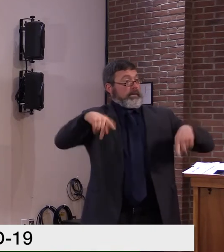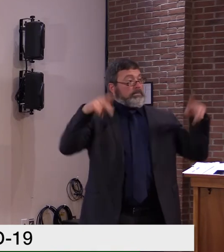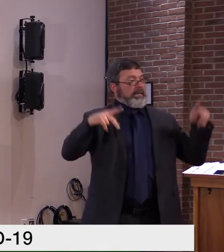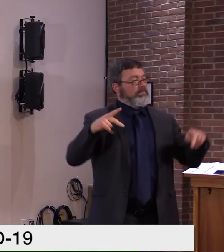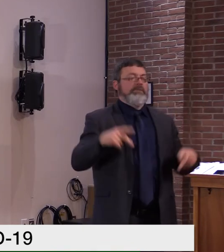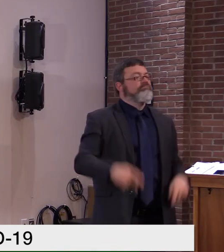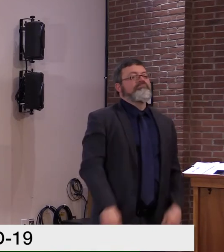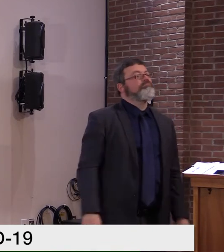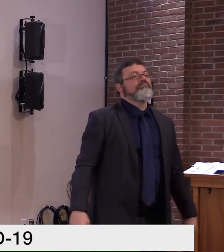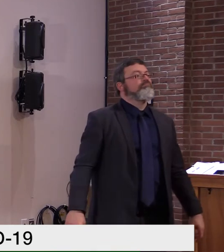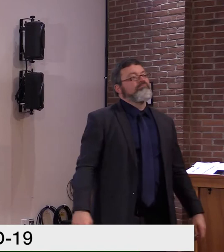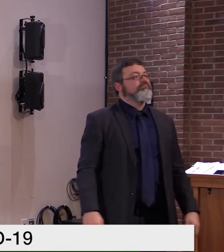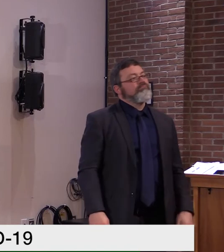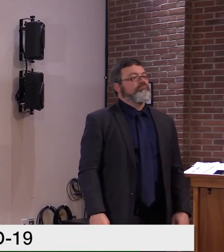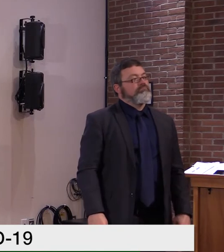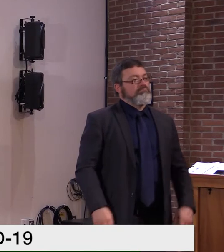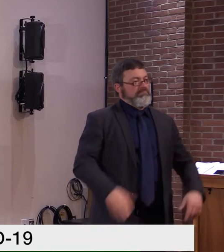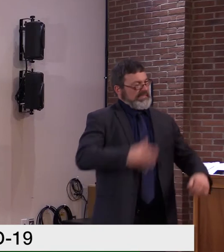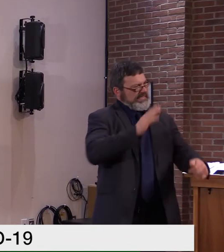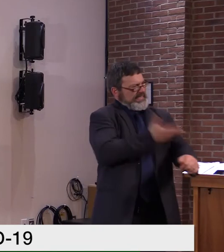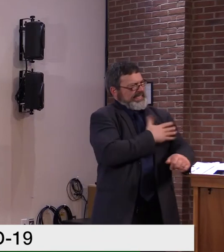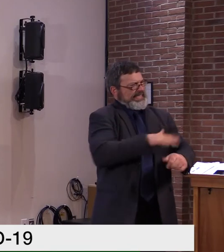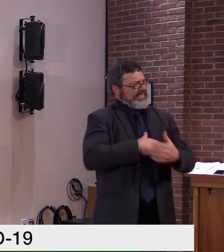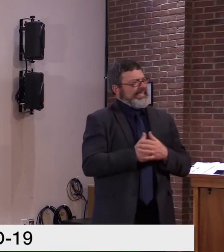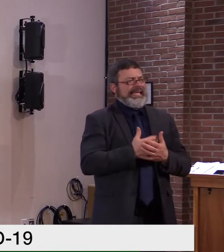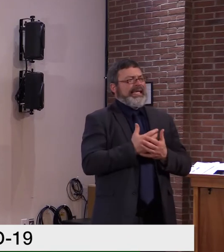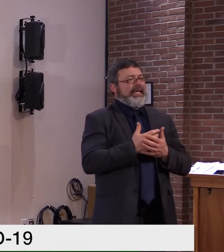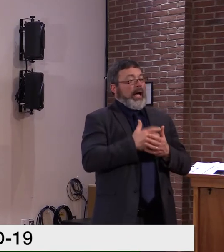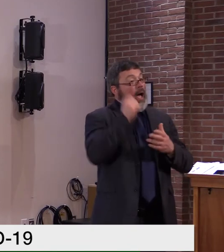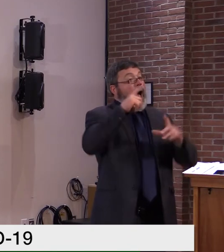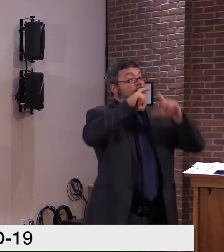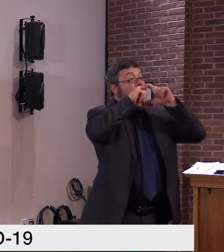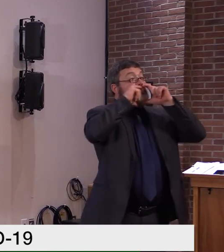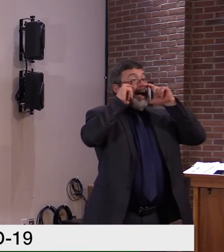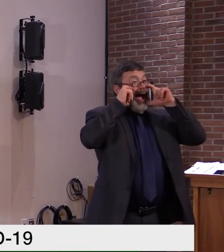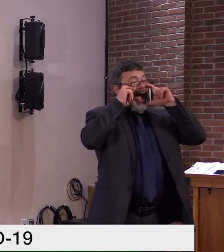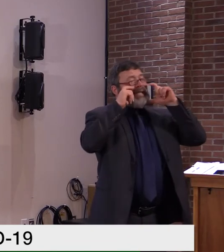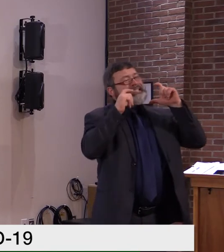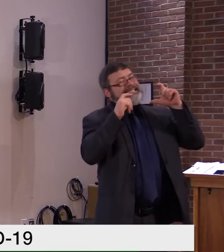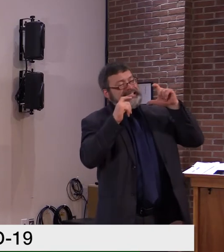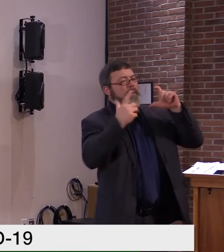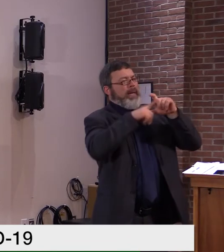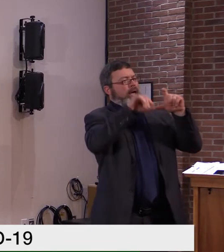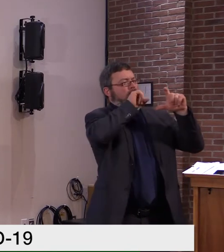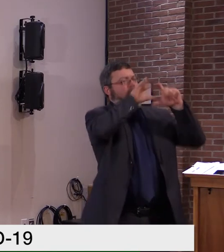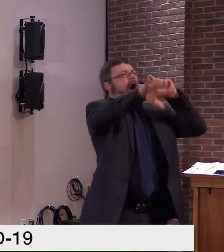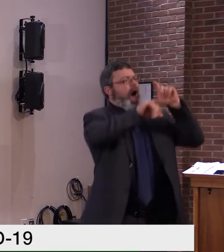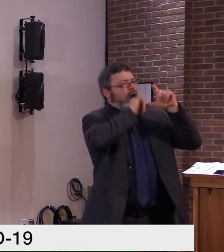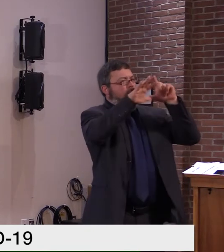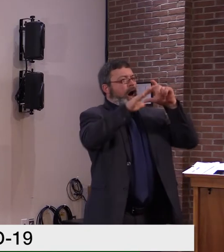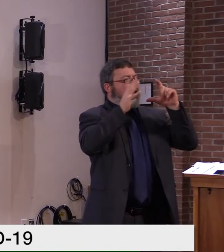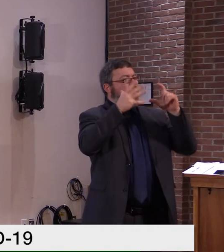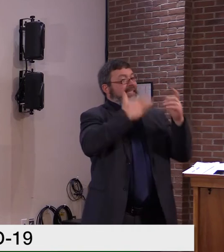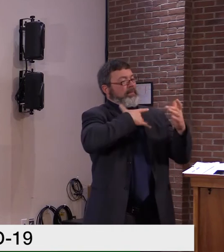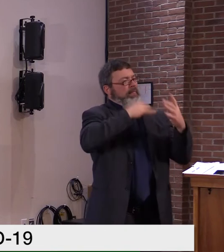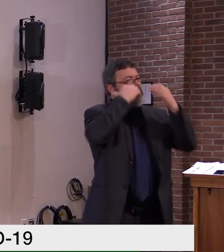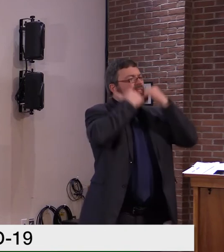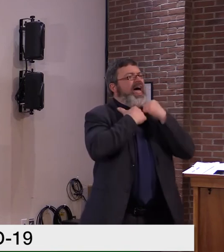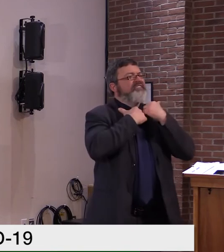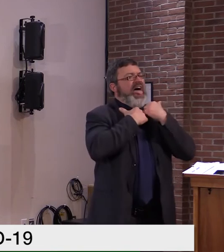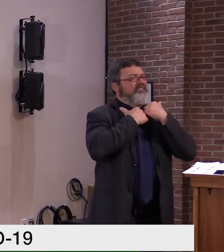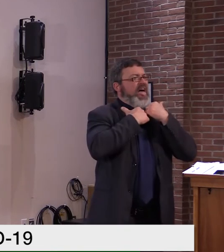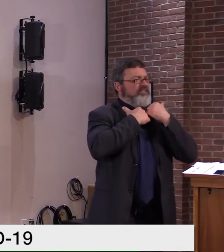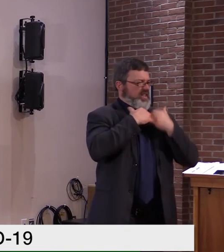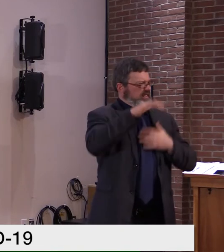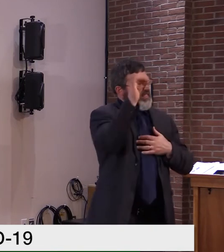not the best way to protect oneself. We saw a church in the state